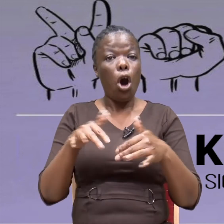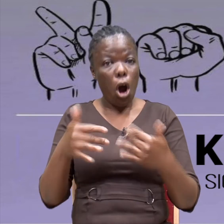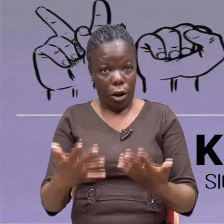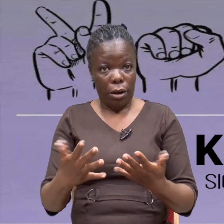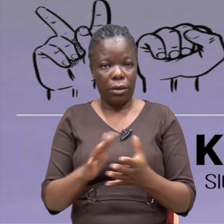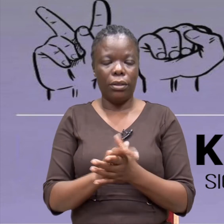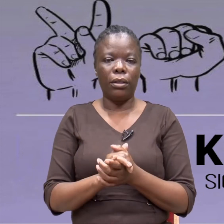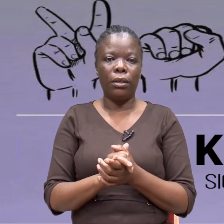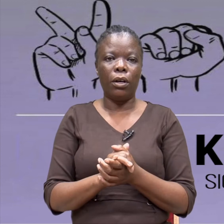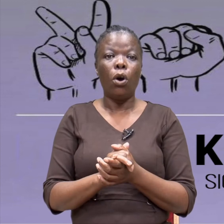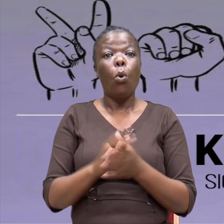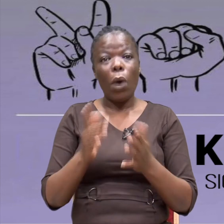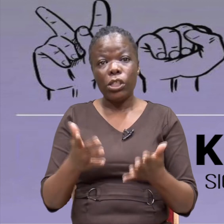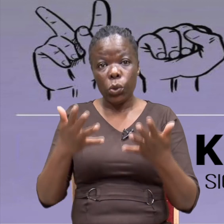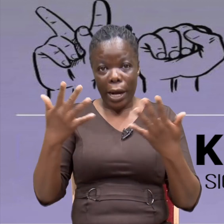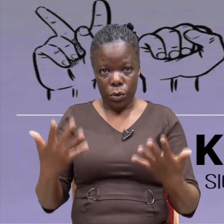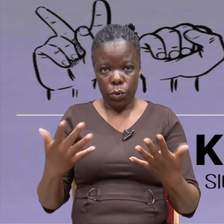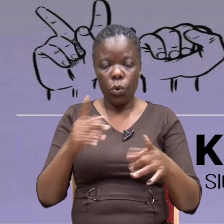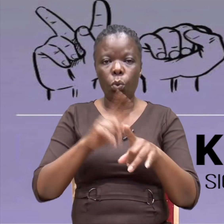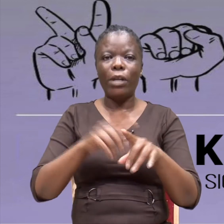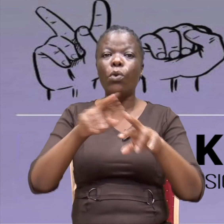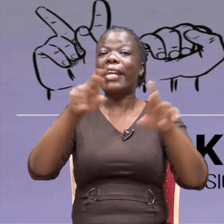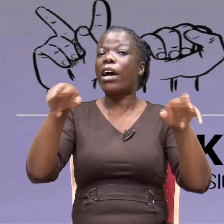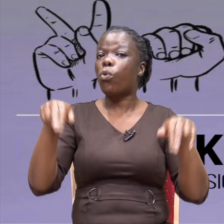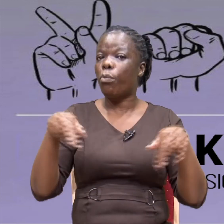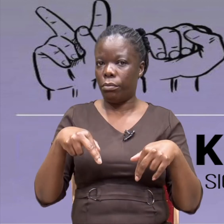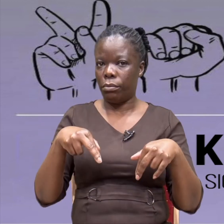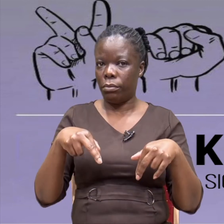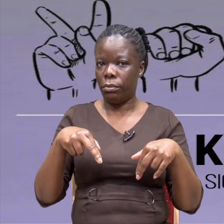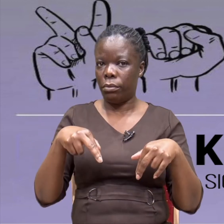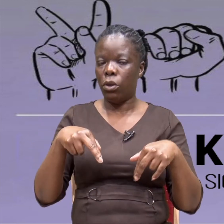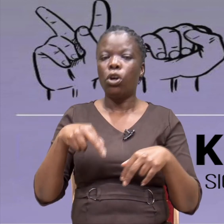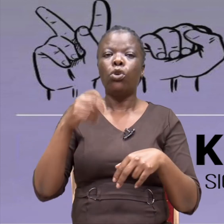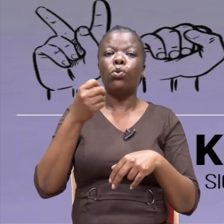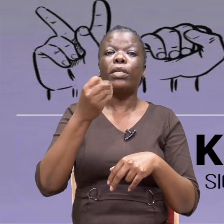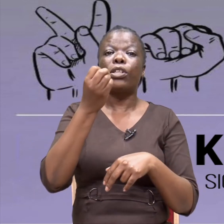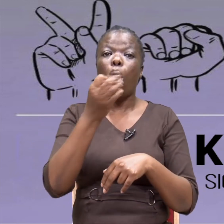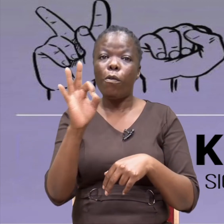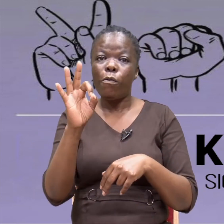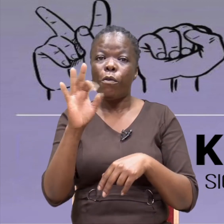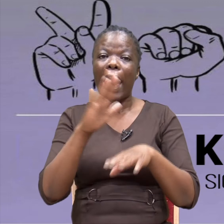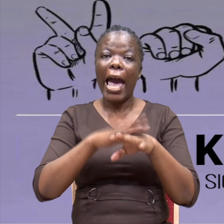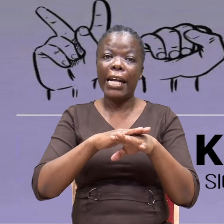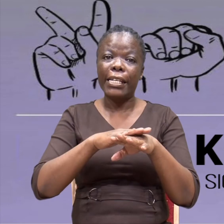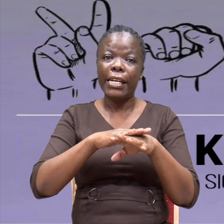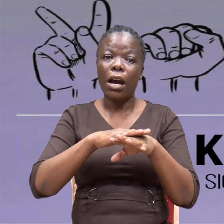Or what you can do when you are in a room, you switch off and